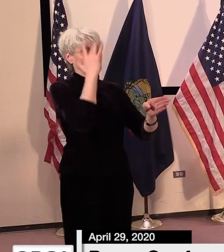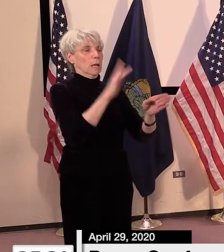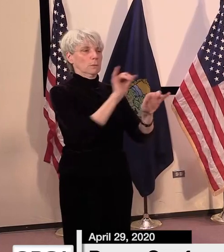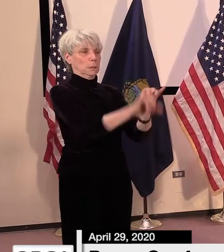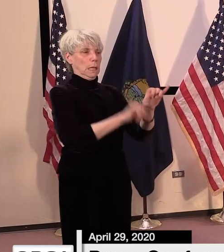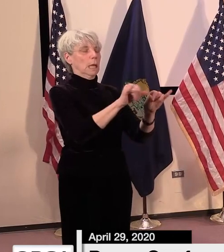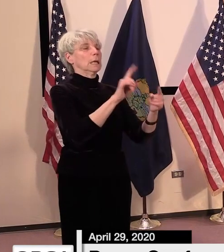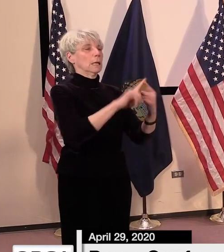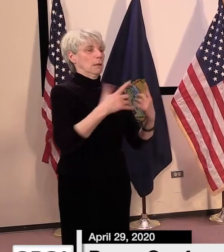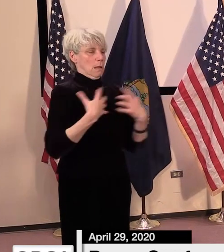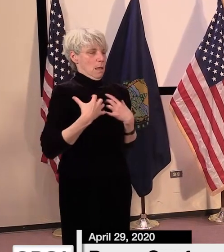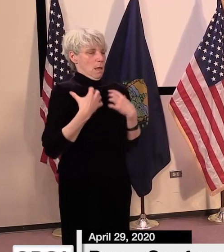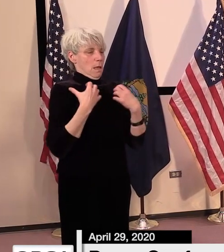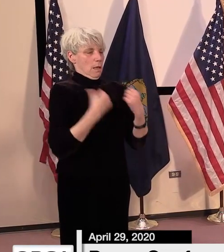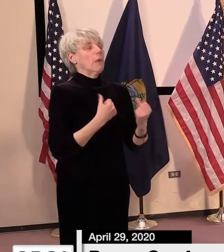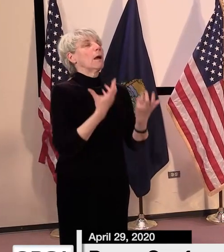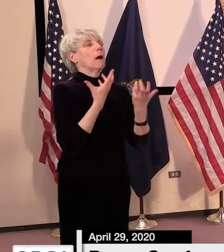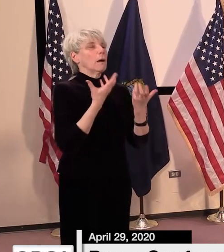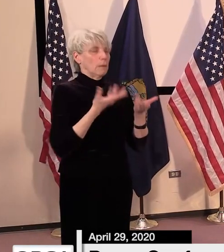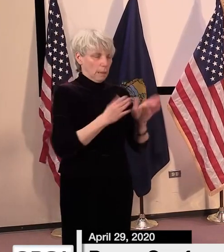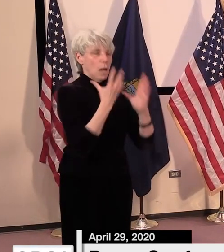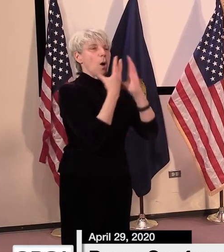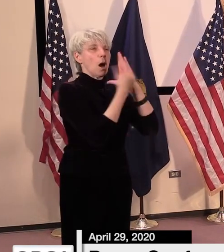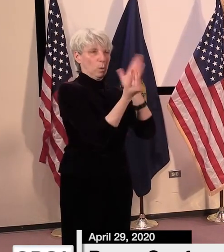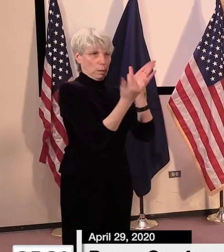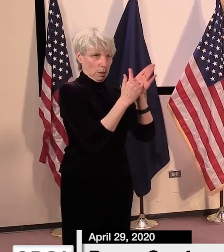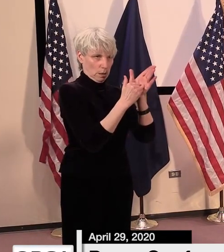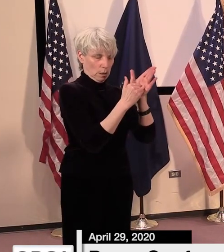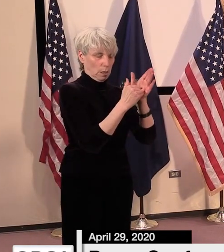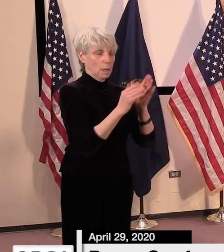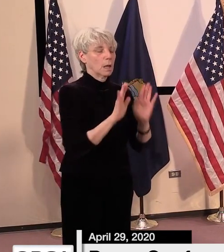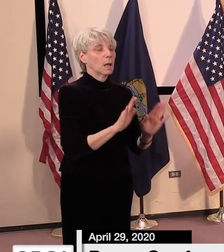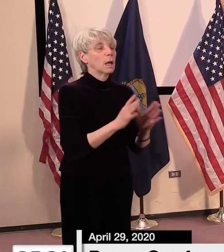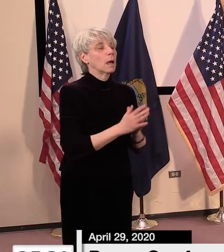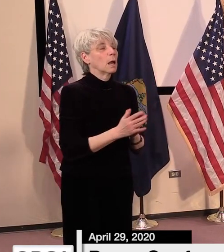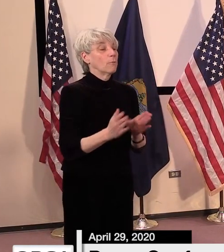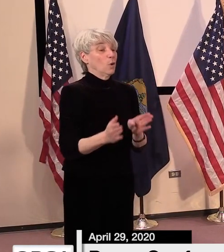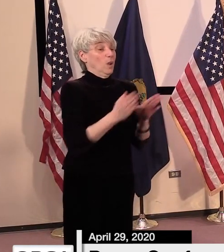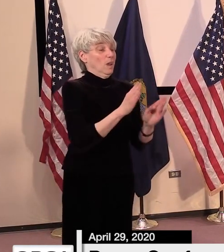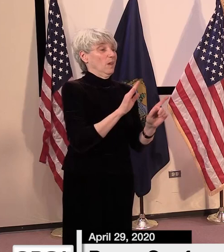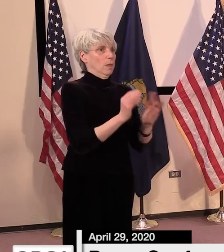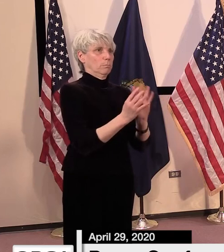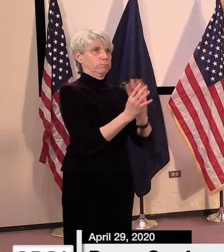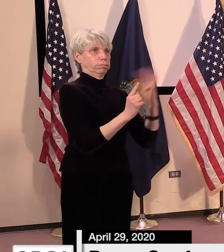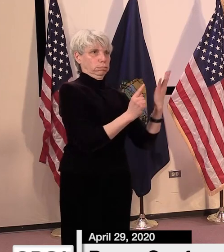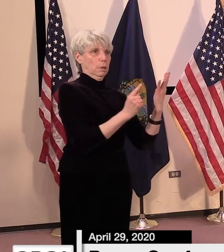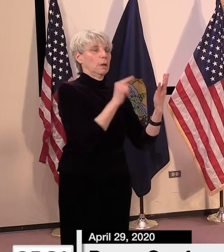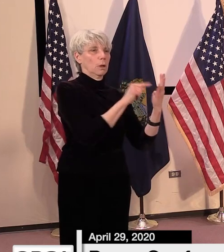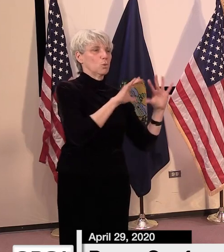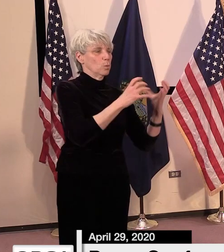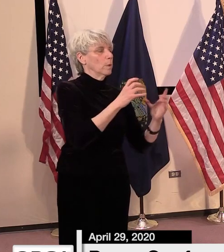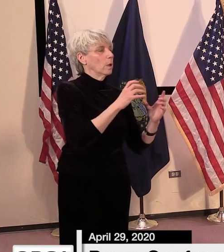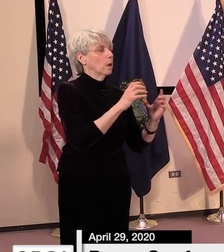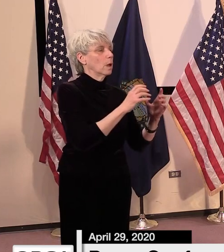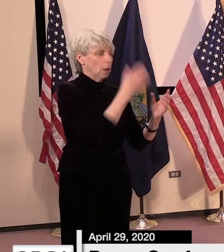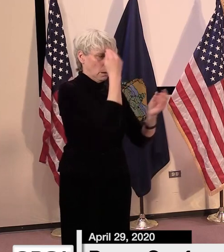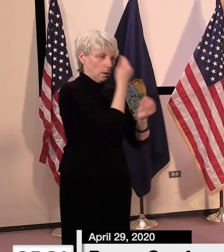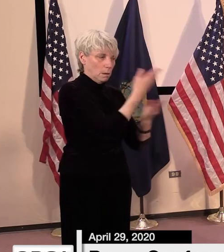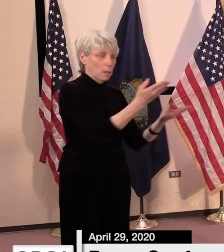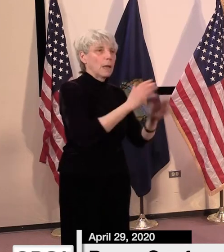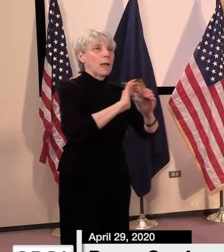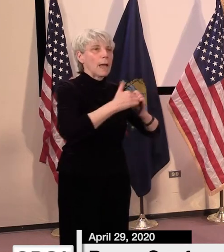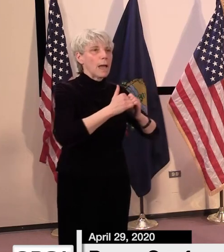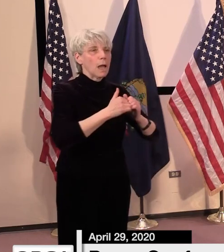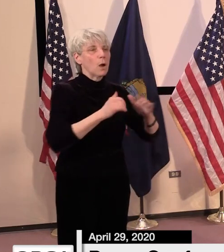out of isolation. And then with the contacts, we've been providing them information on what they need to